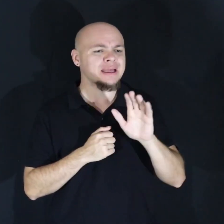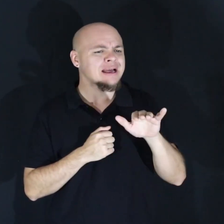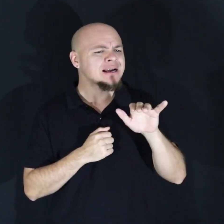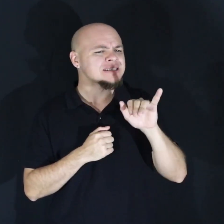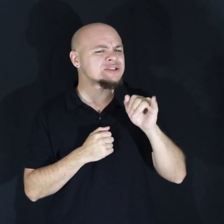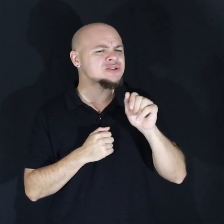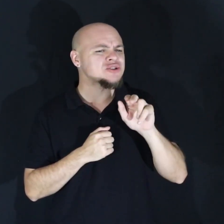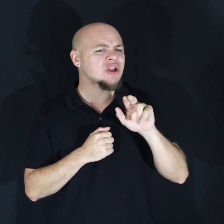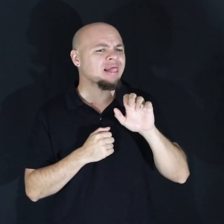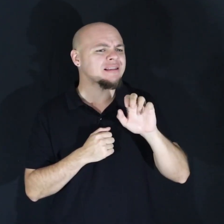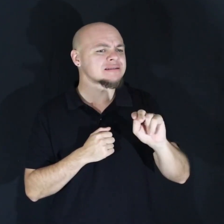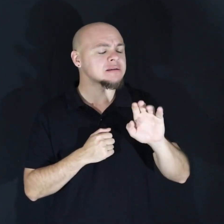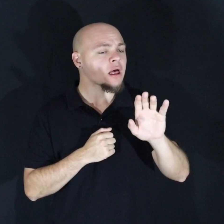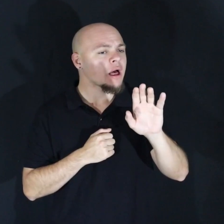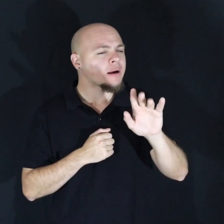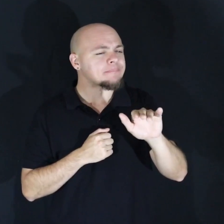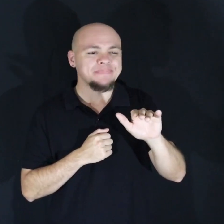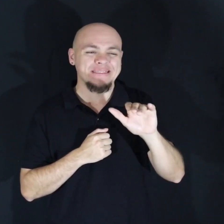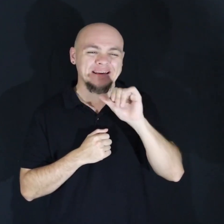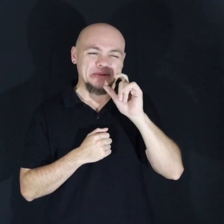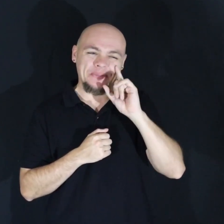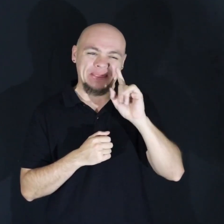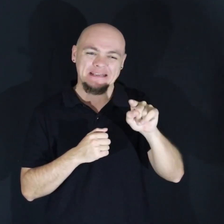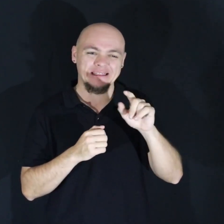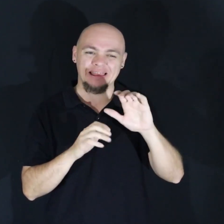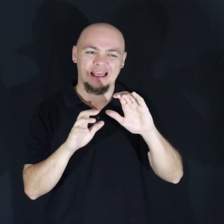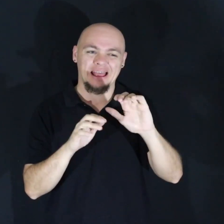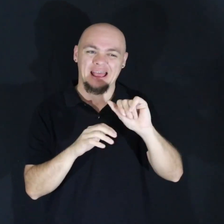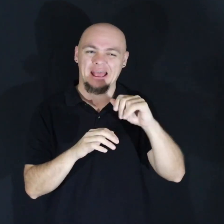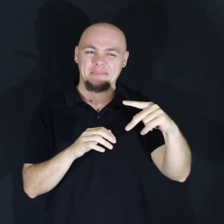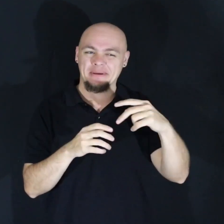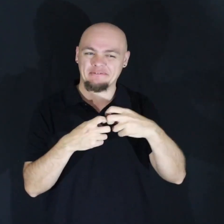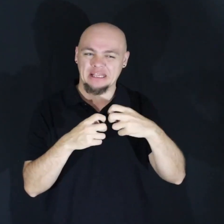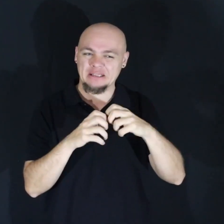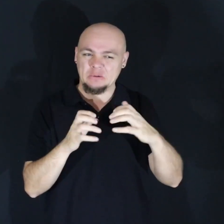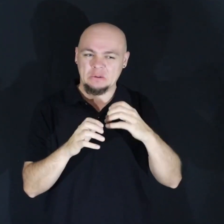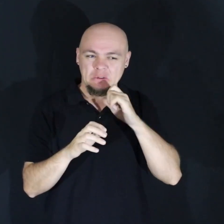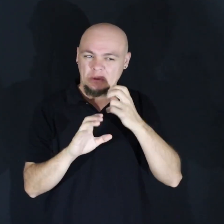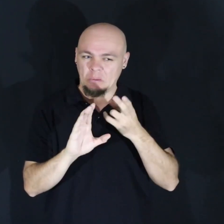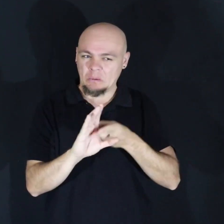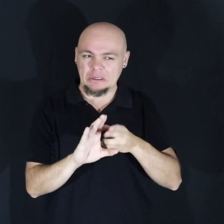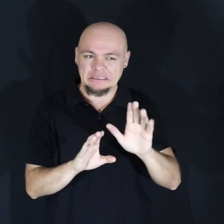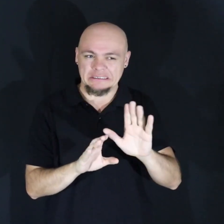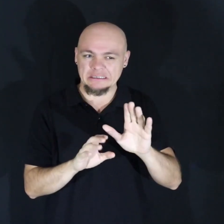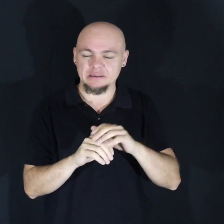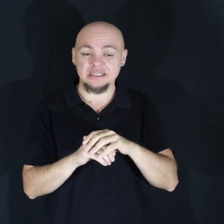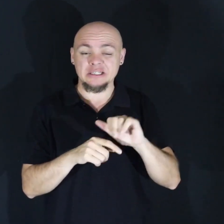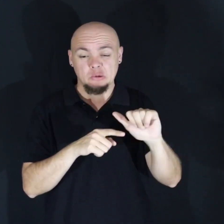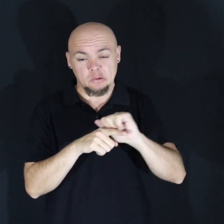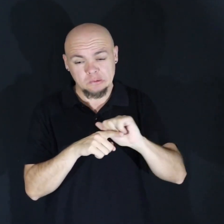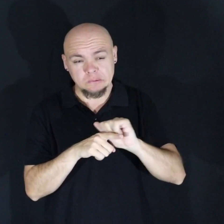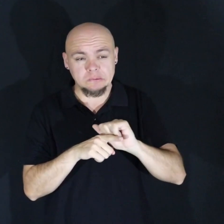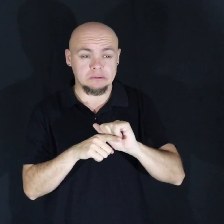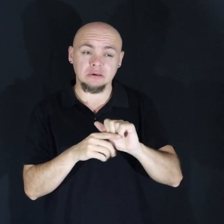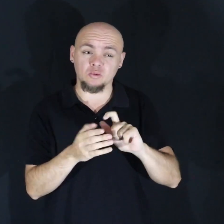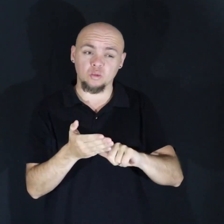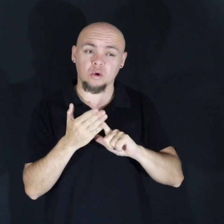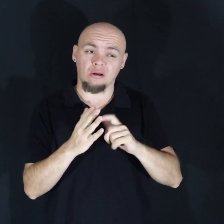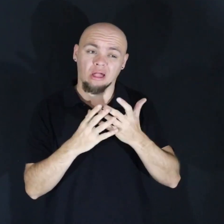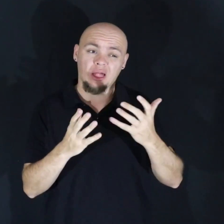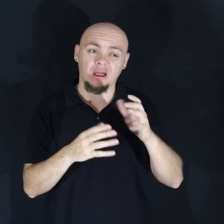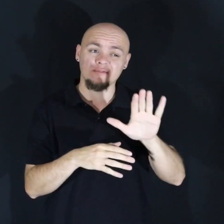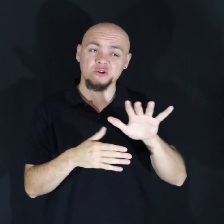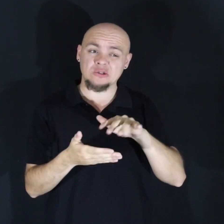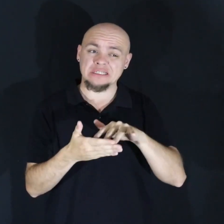"Jalen, I don't think you should sign up for that AP Physics course. It's rigorous and will require a lot